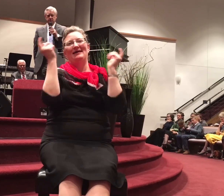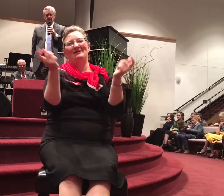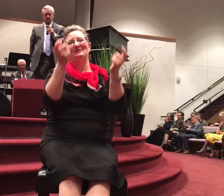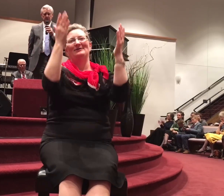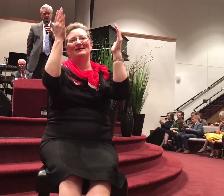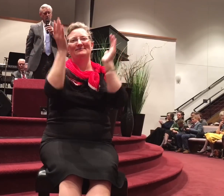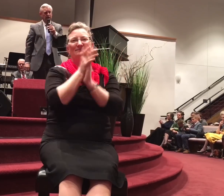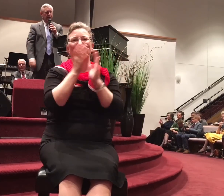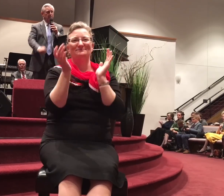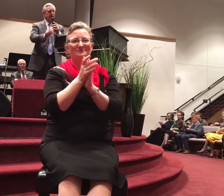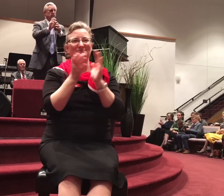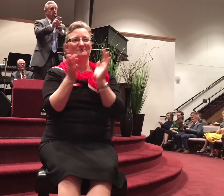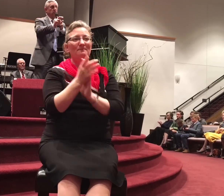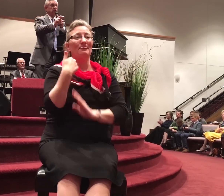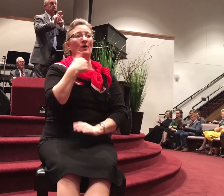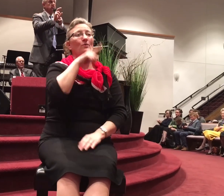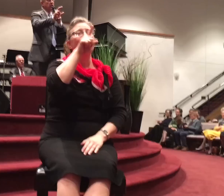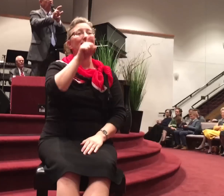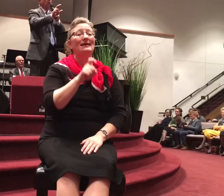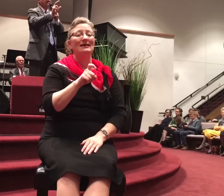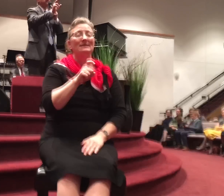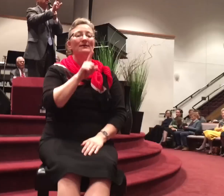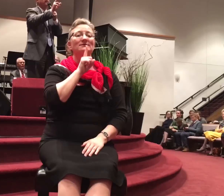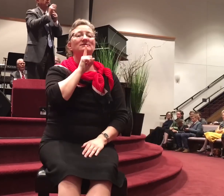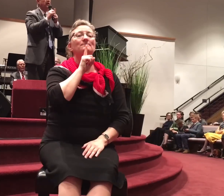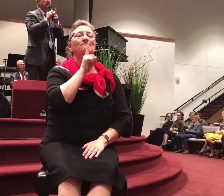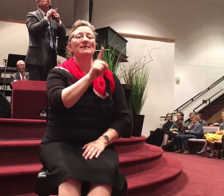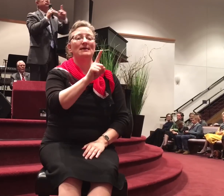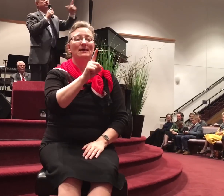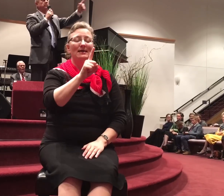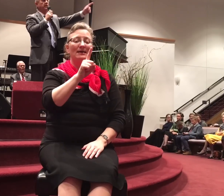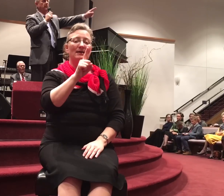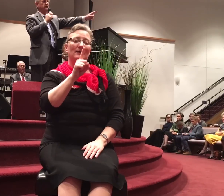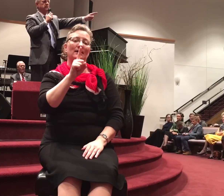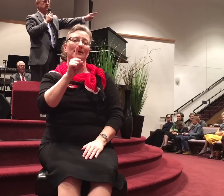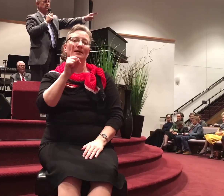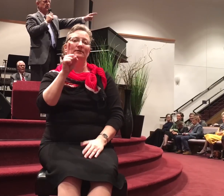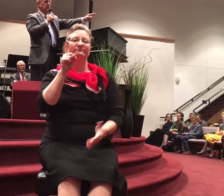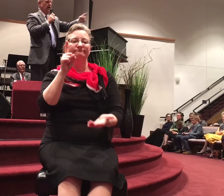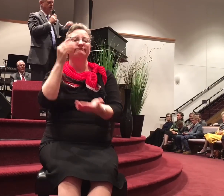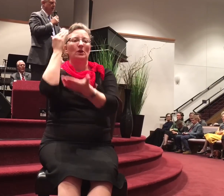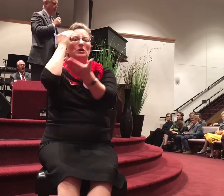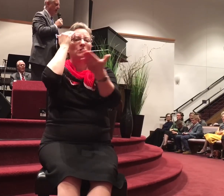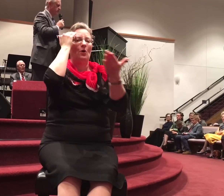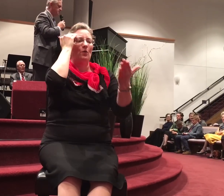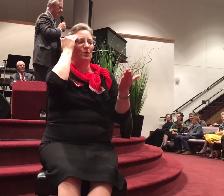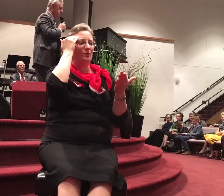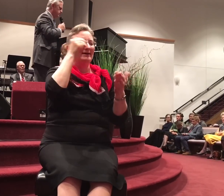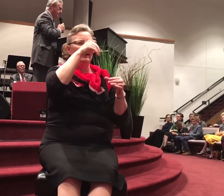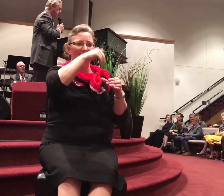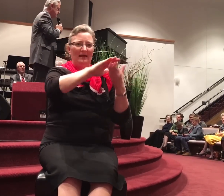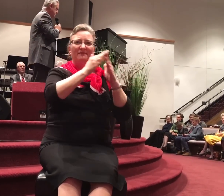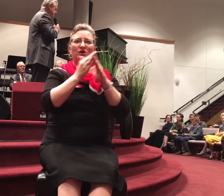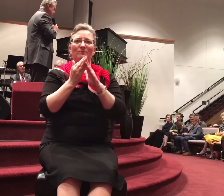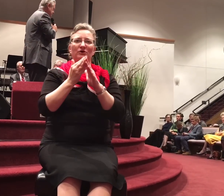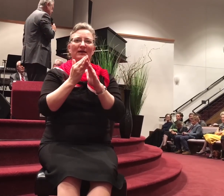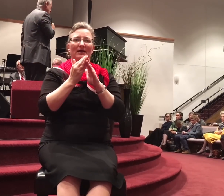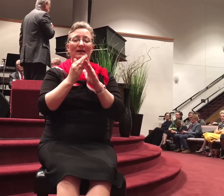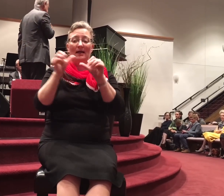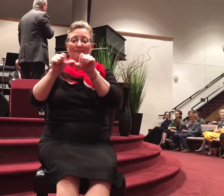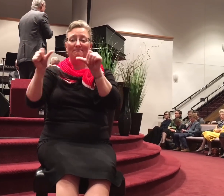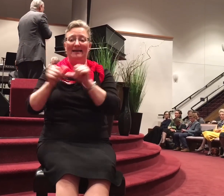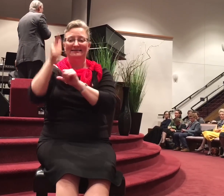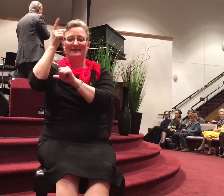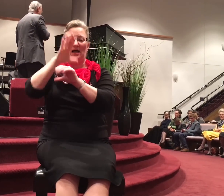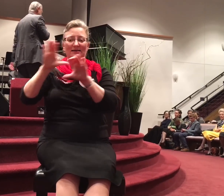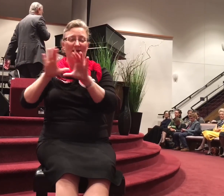Hallelujah. We need to be a church that's known in the community as a church of miracles. I remember when I was pastoring in Austin, Texas some